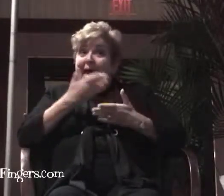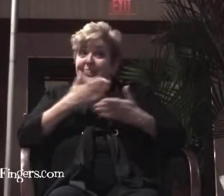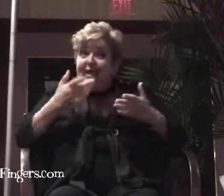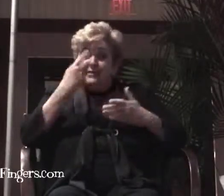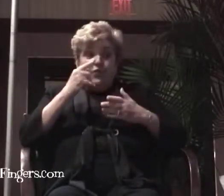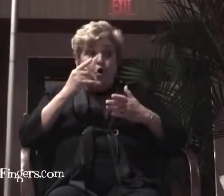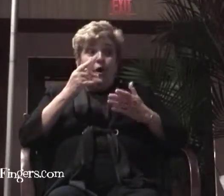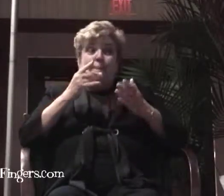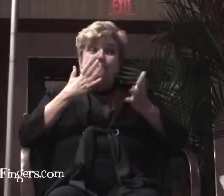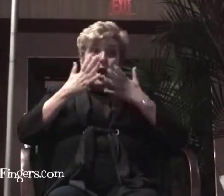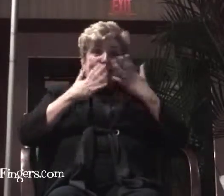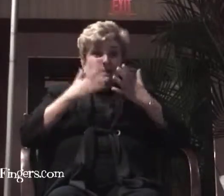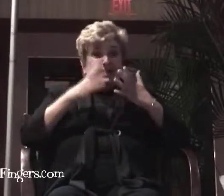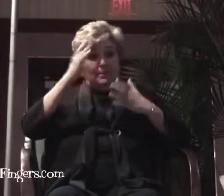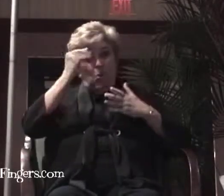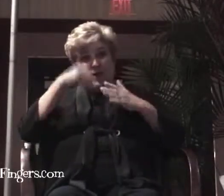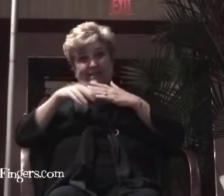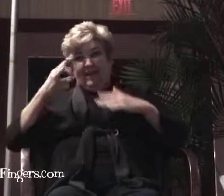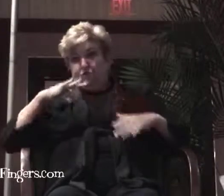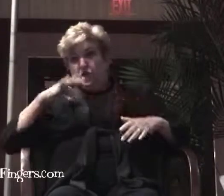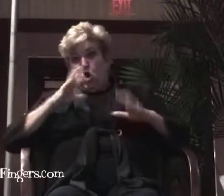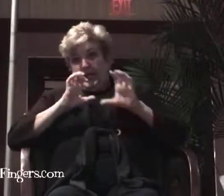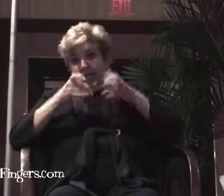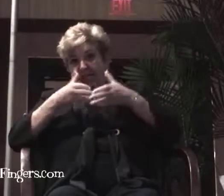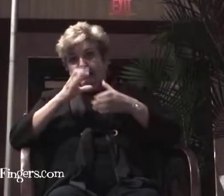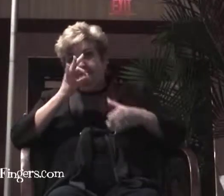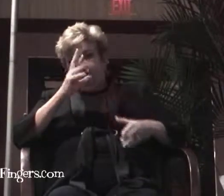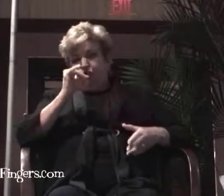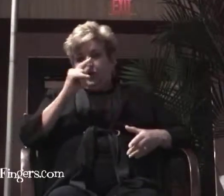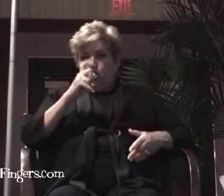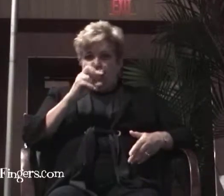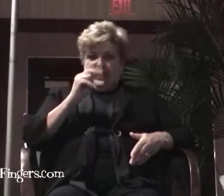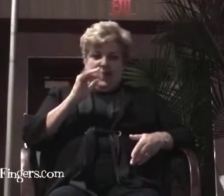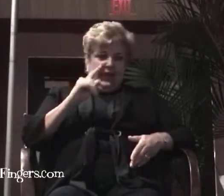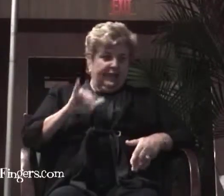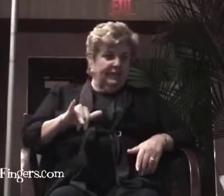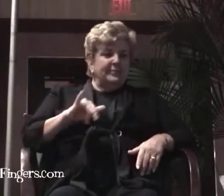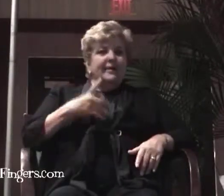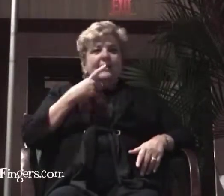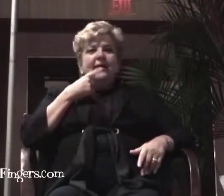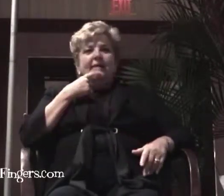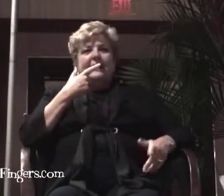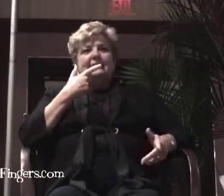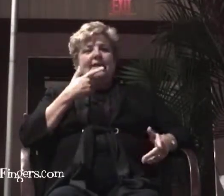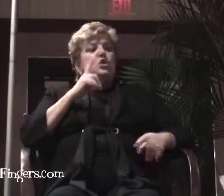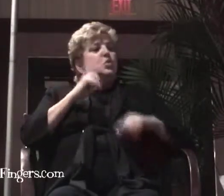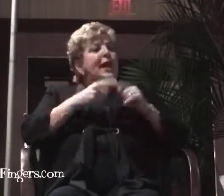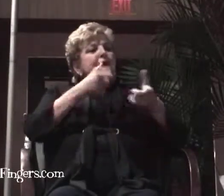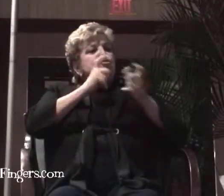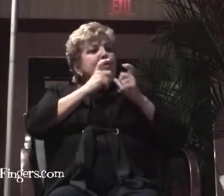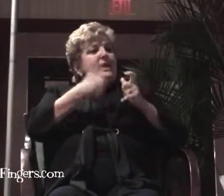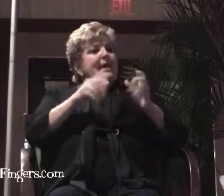But I embarrassed them on Mom's Day. So they told me, "You can't drink anymore until you become a member of this